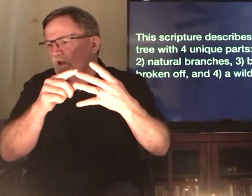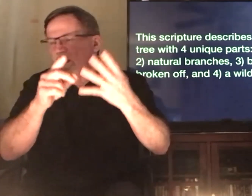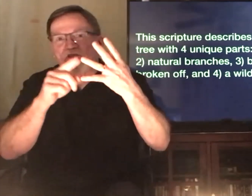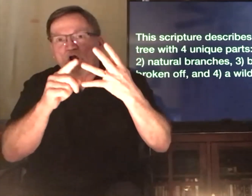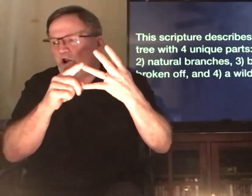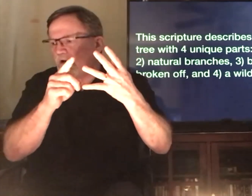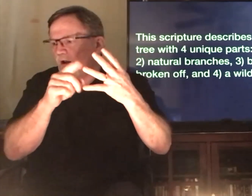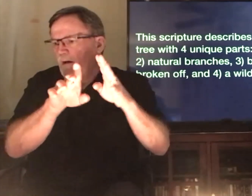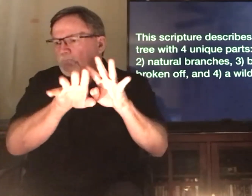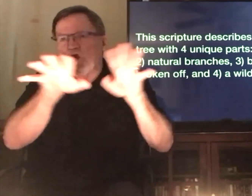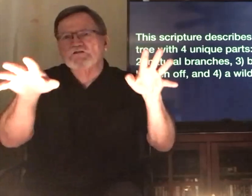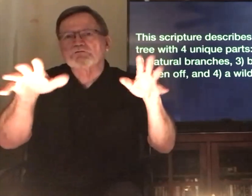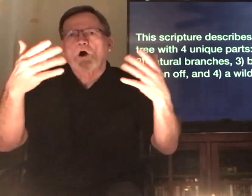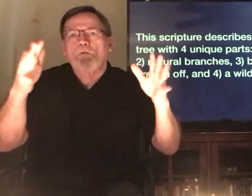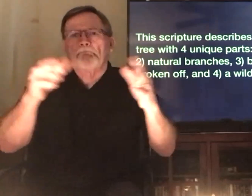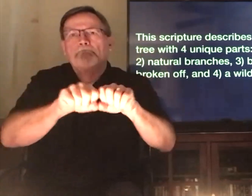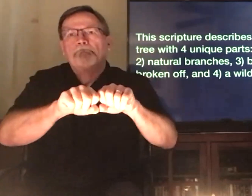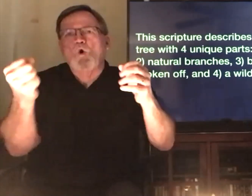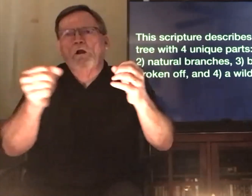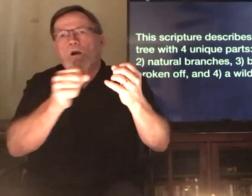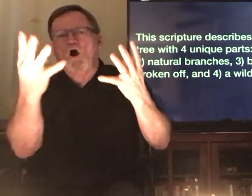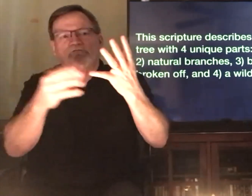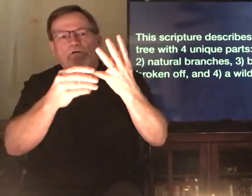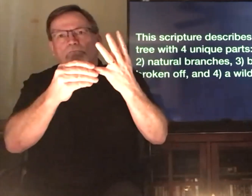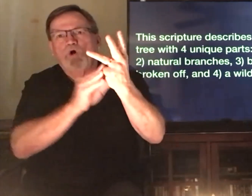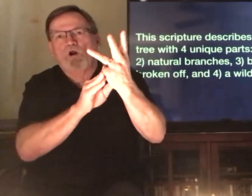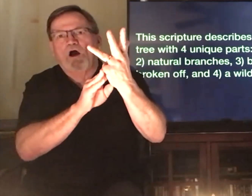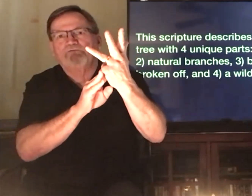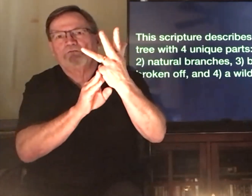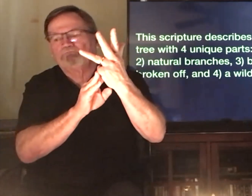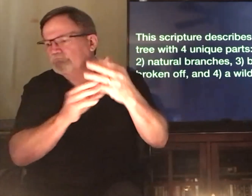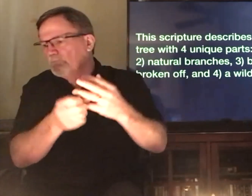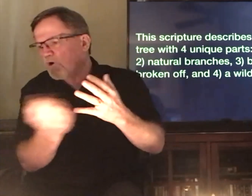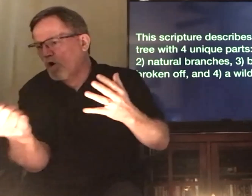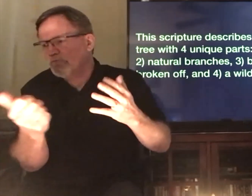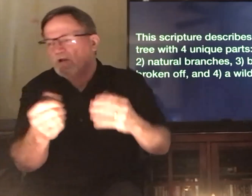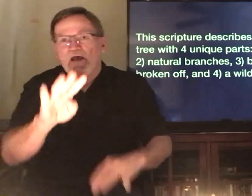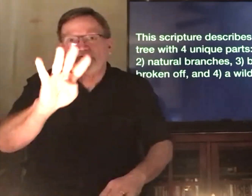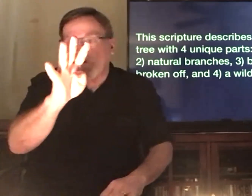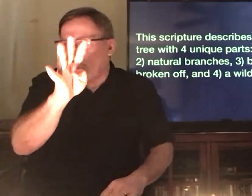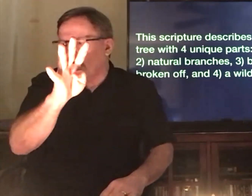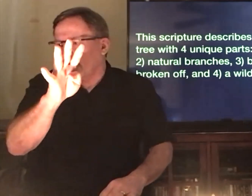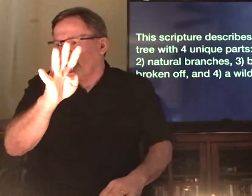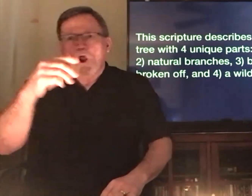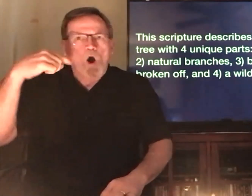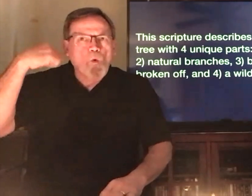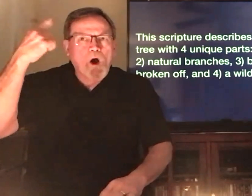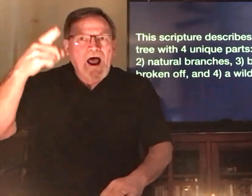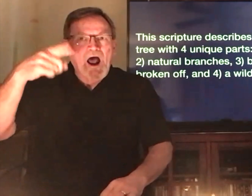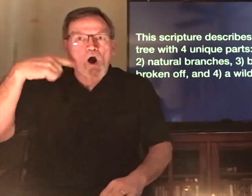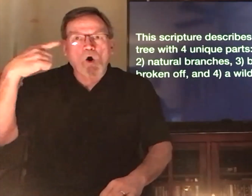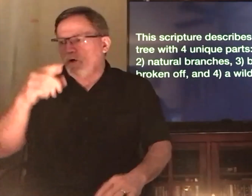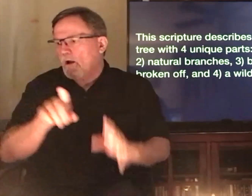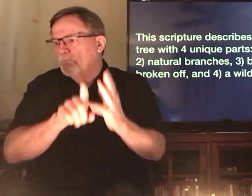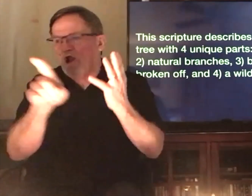Roman 11, 16 to 17. If the root is holy,